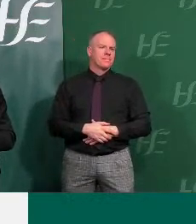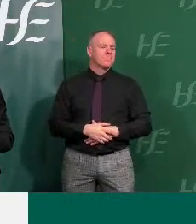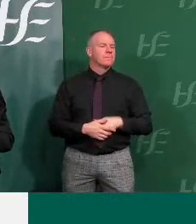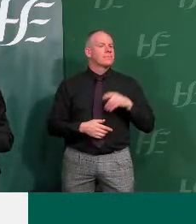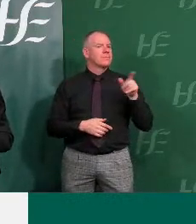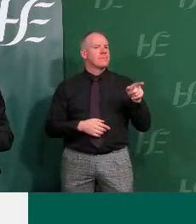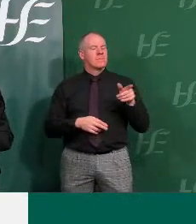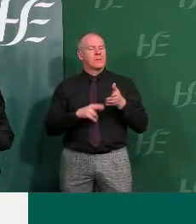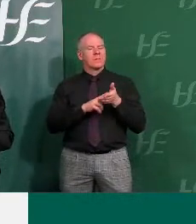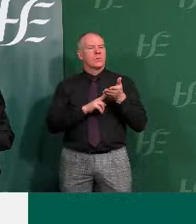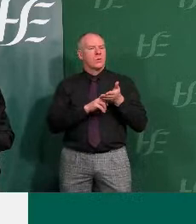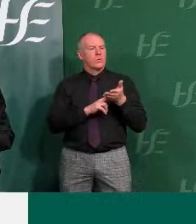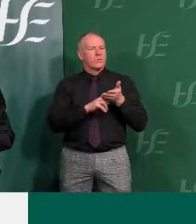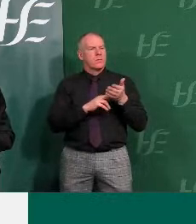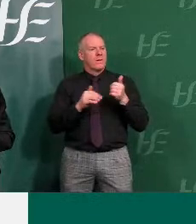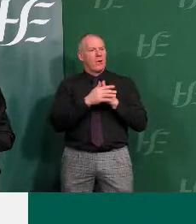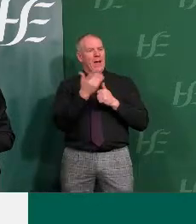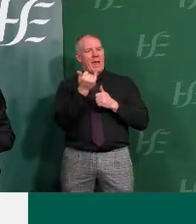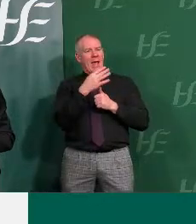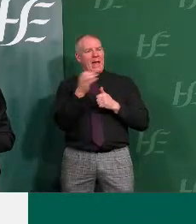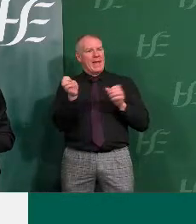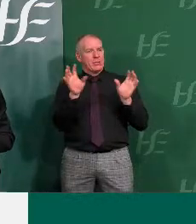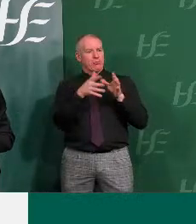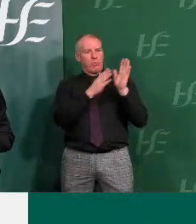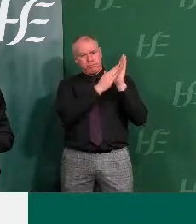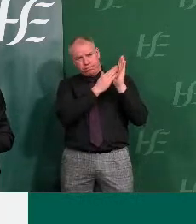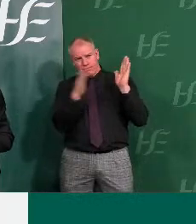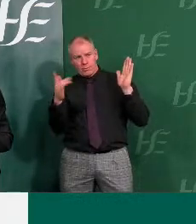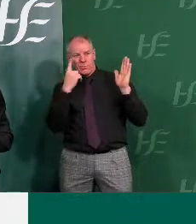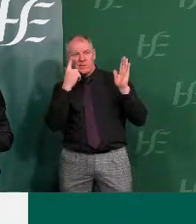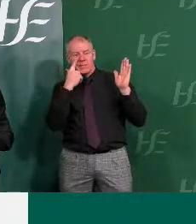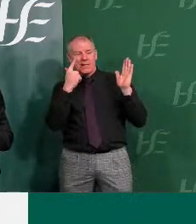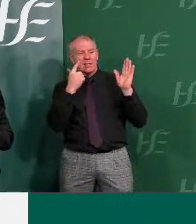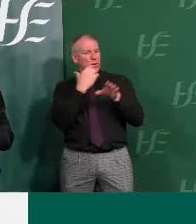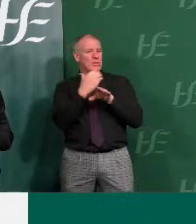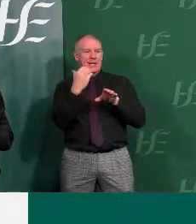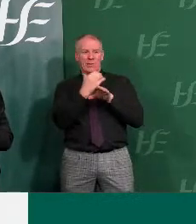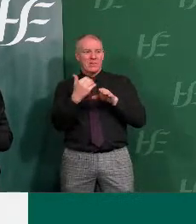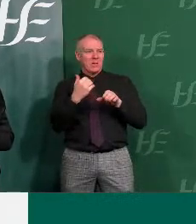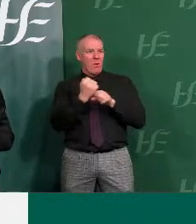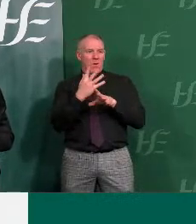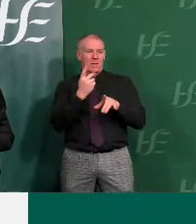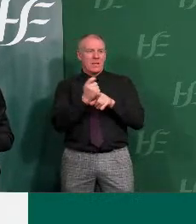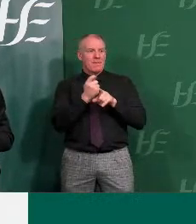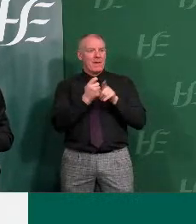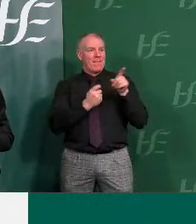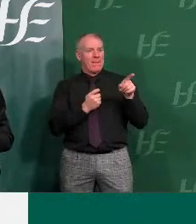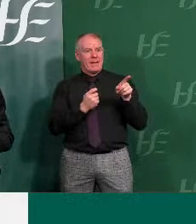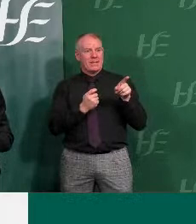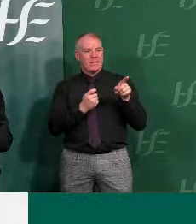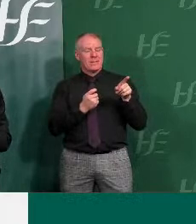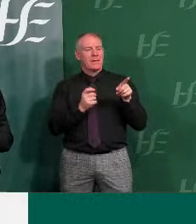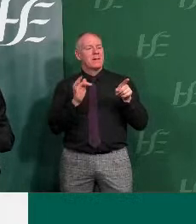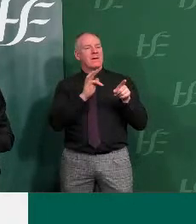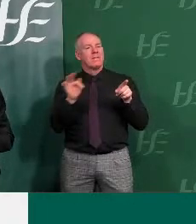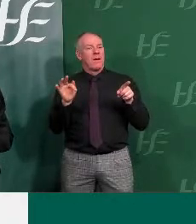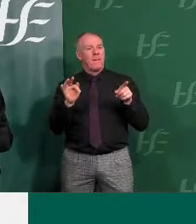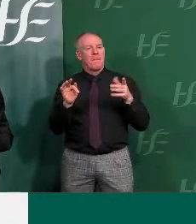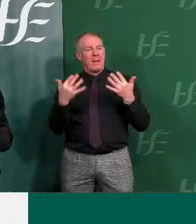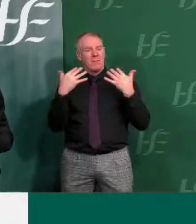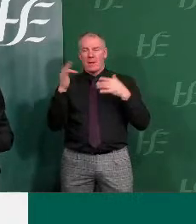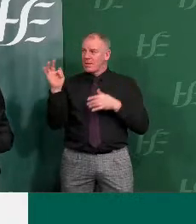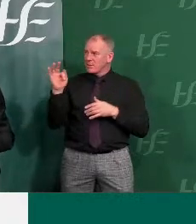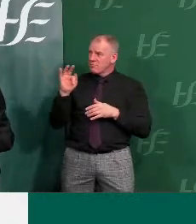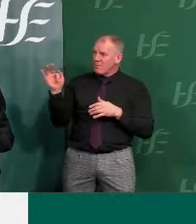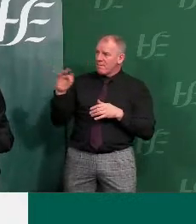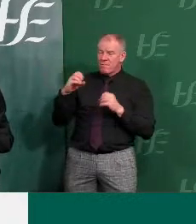on the uptake across the ages there, you'll see the summary of it and continued uptake. And this is the proportionate uptake for those who have already